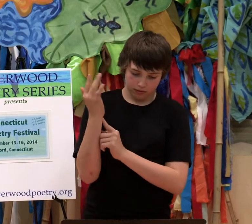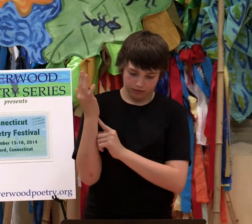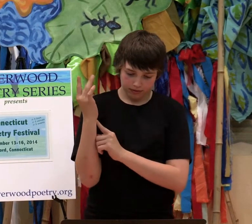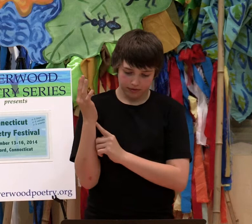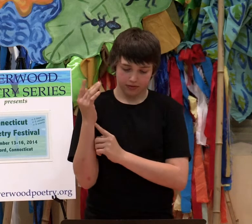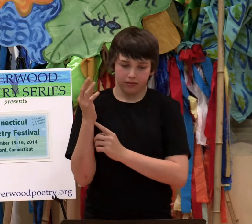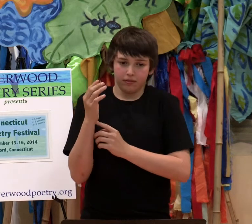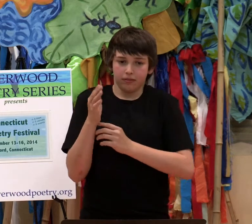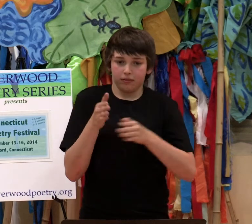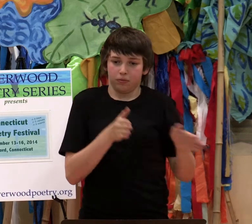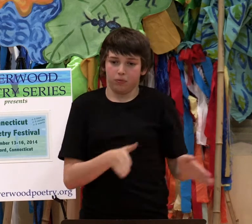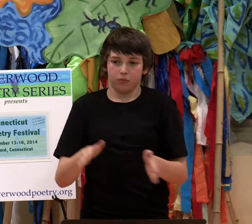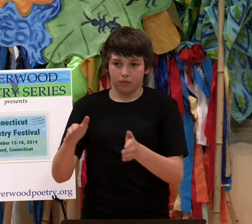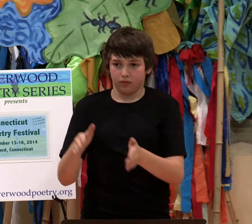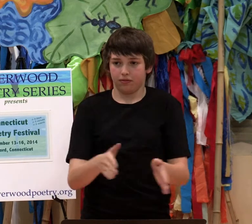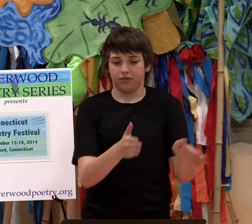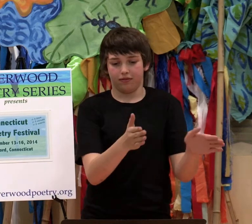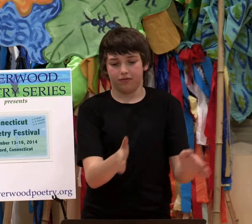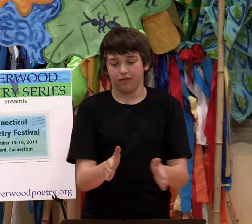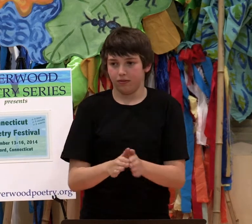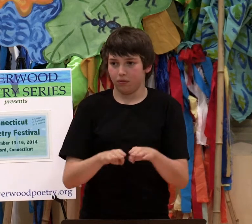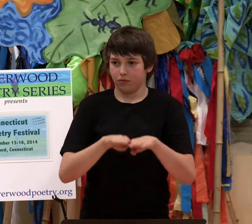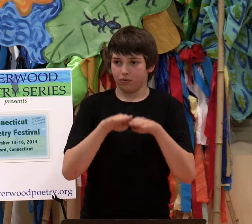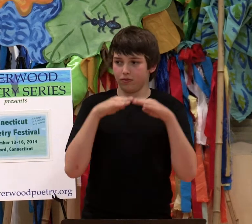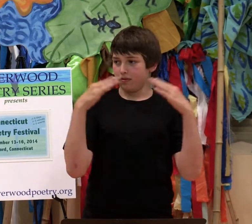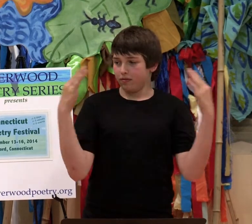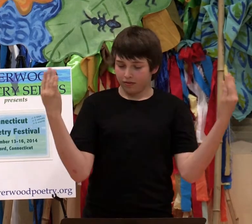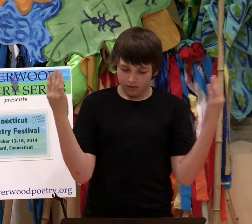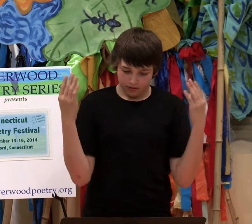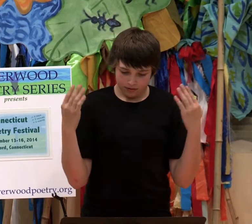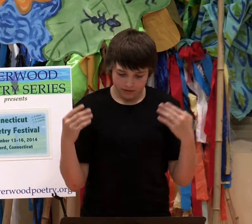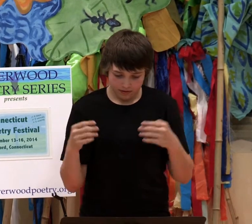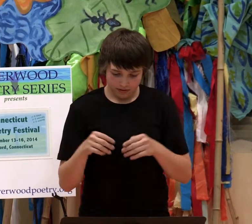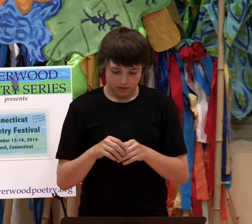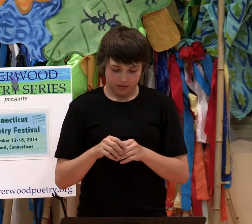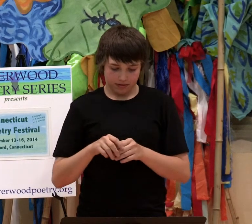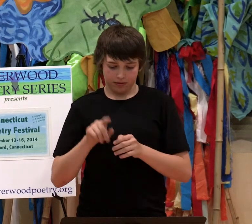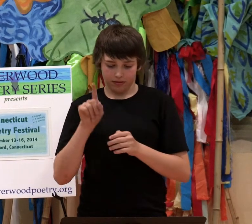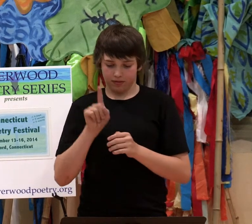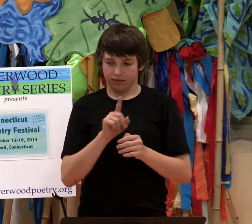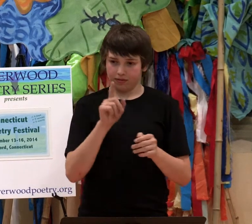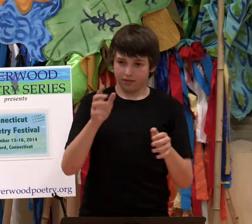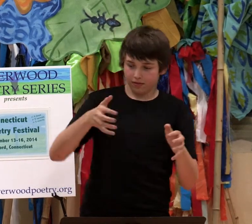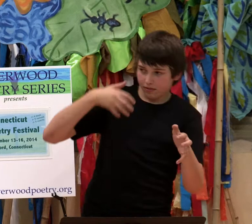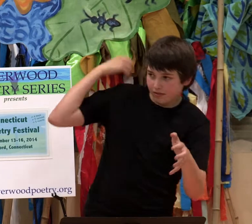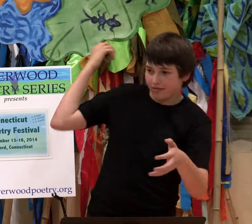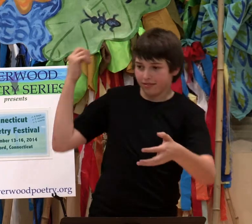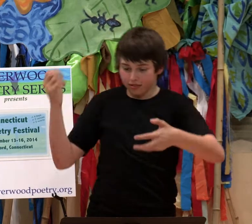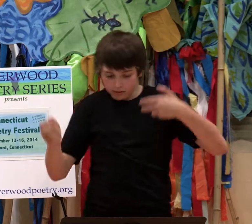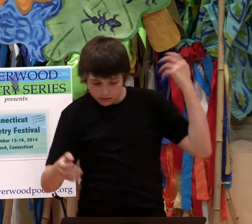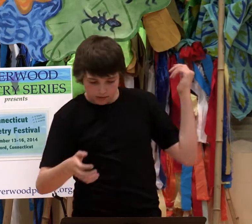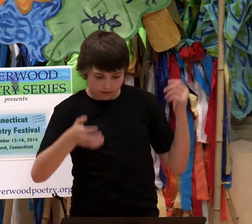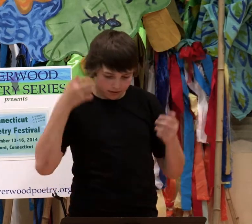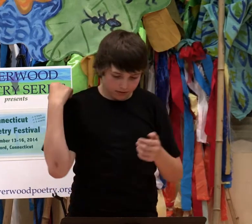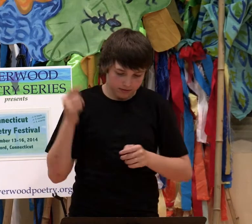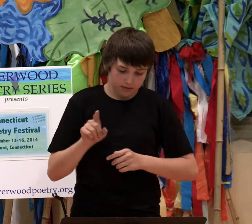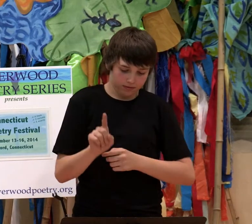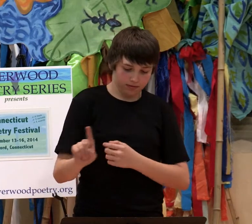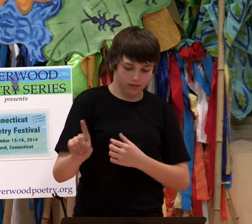match ignites. A trail opens up between the trees' arms, trying to grab